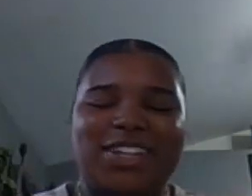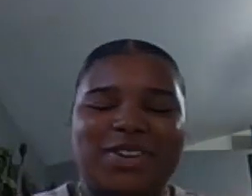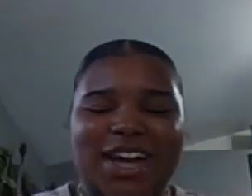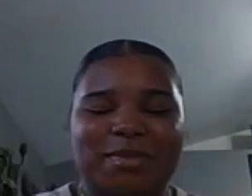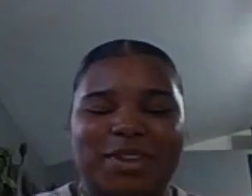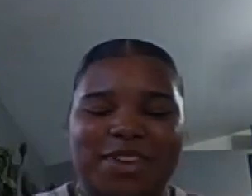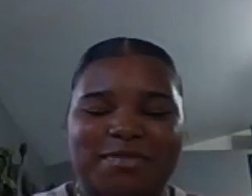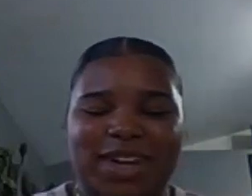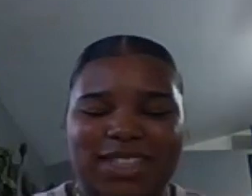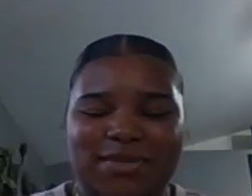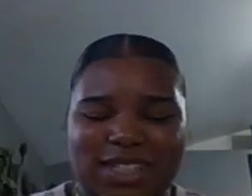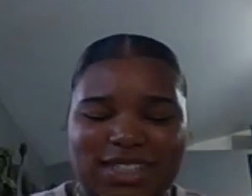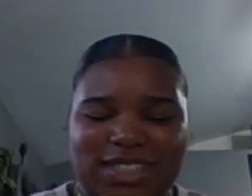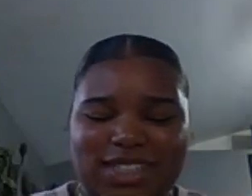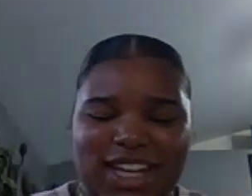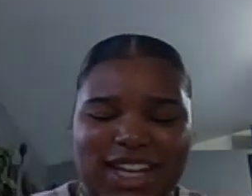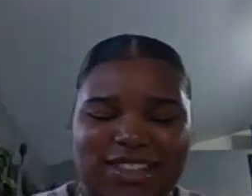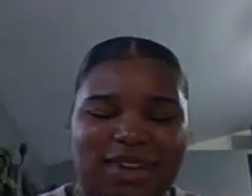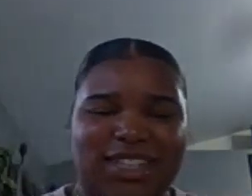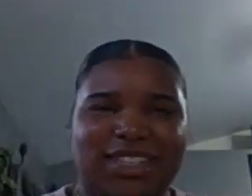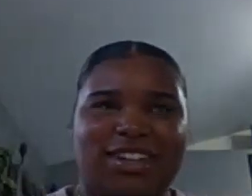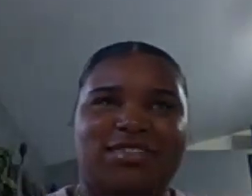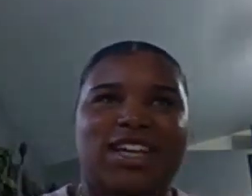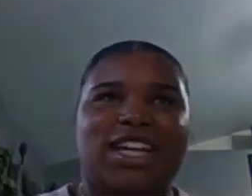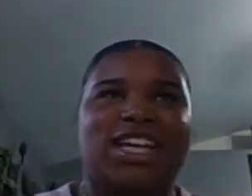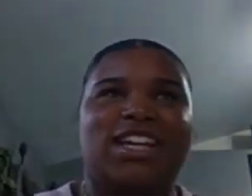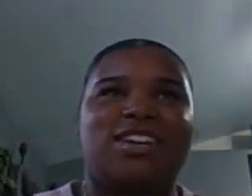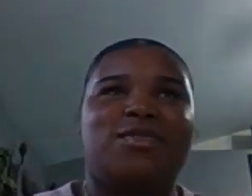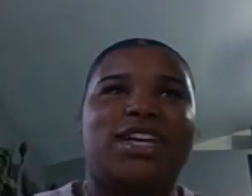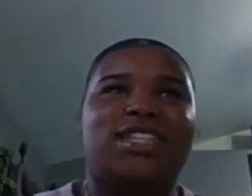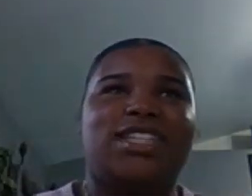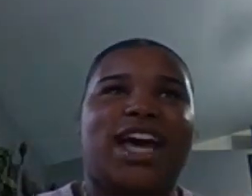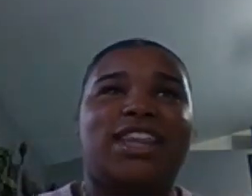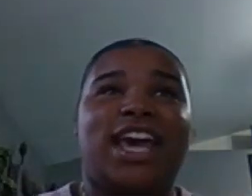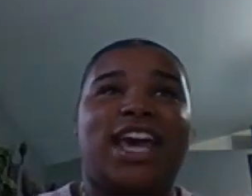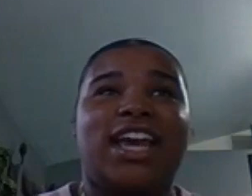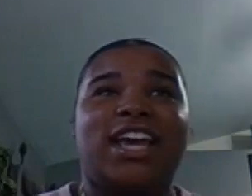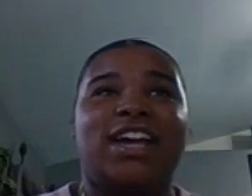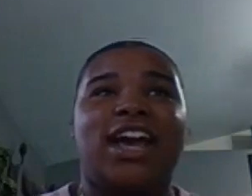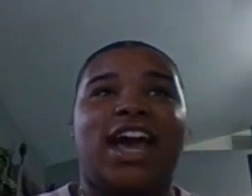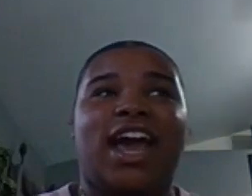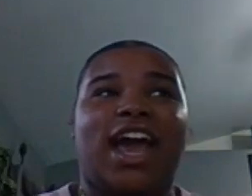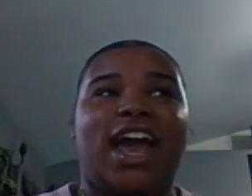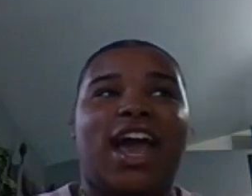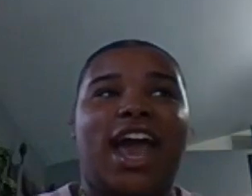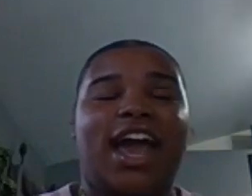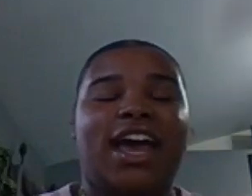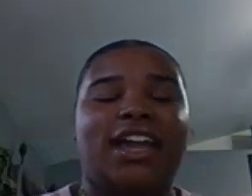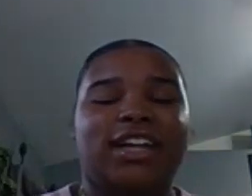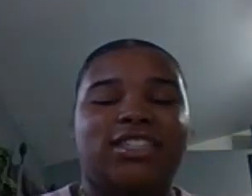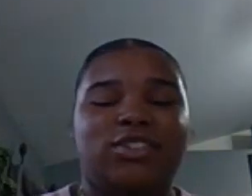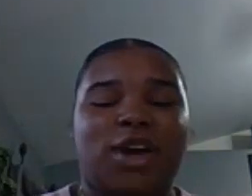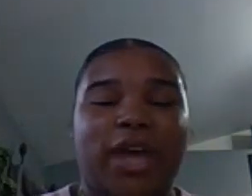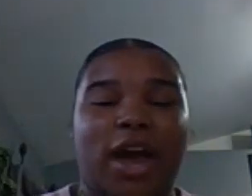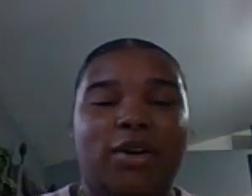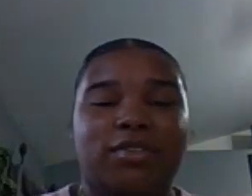Okay, so coming from my siblings and myself was that they had